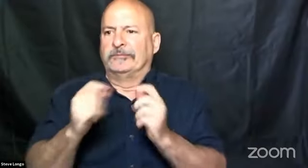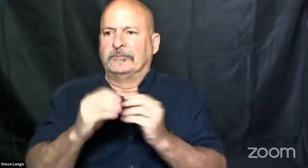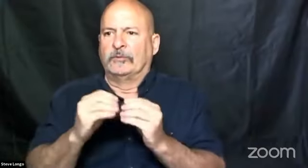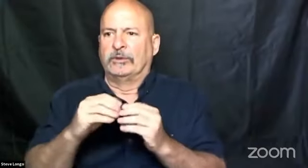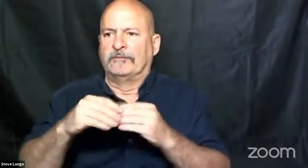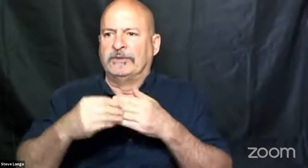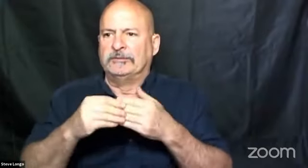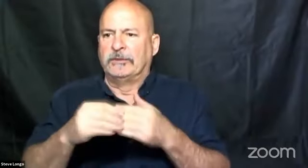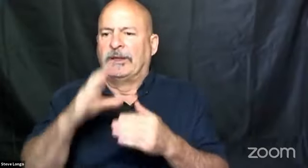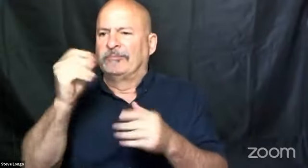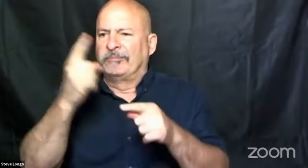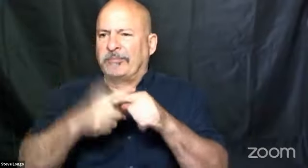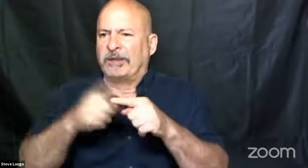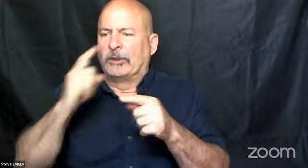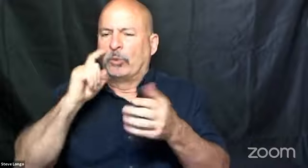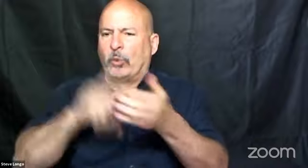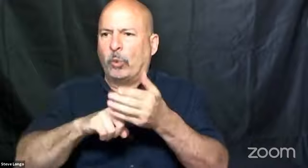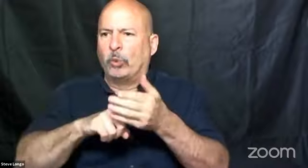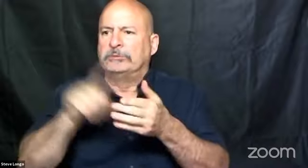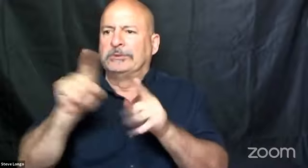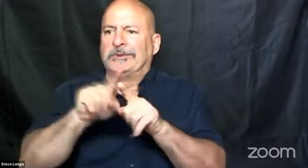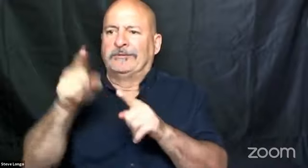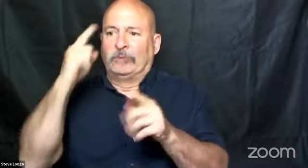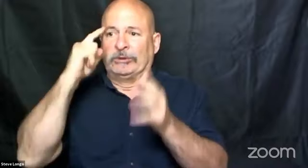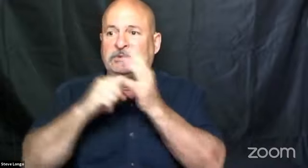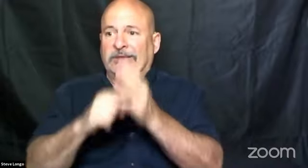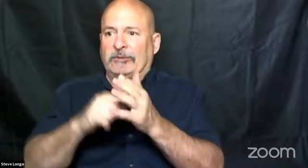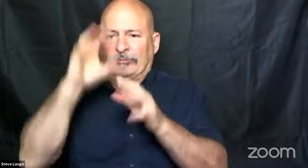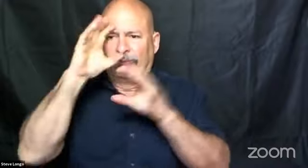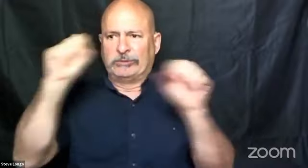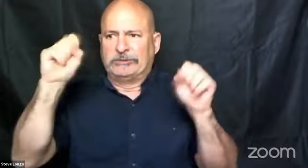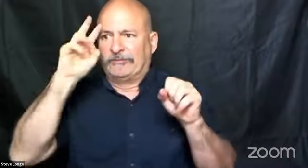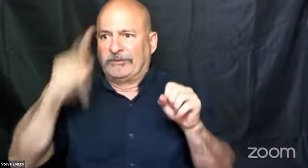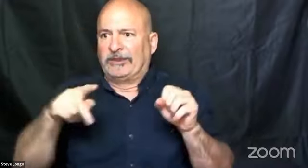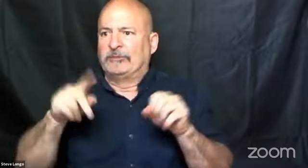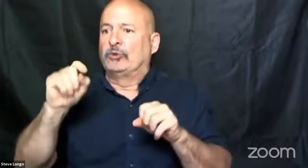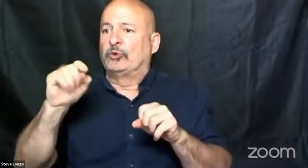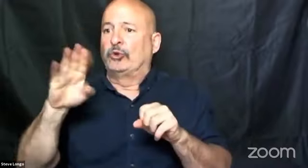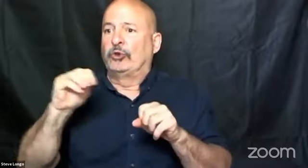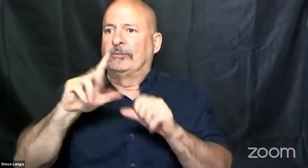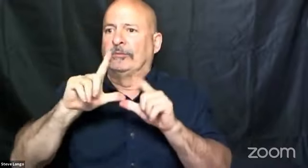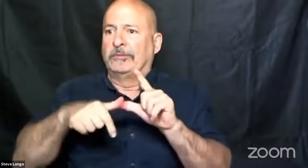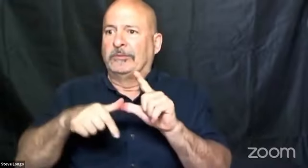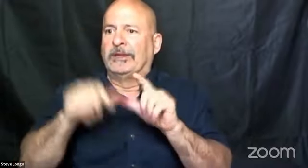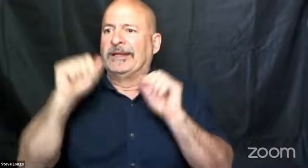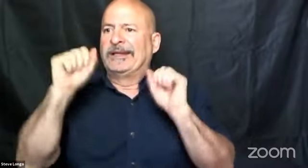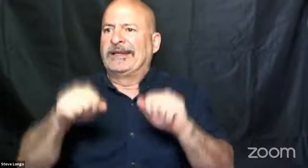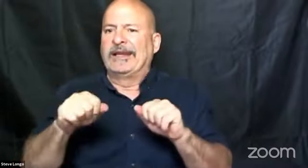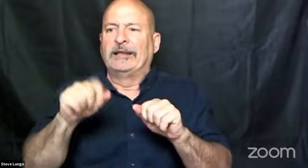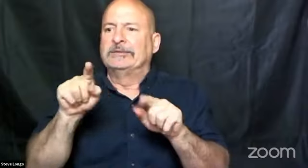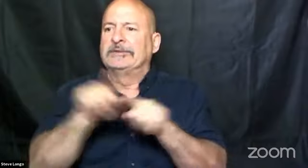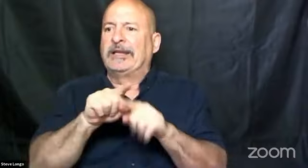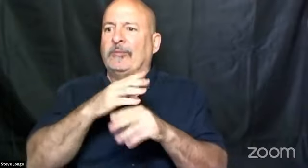So we will make that modification to increase the flexibility in the term length. Let's say that the president and